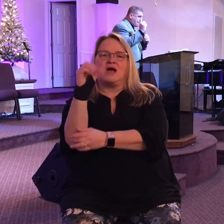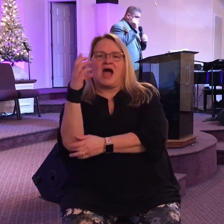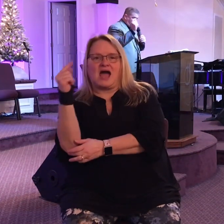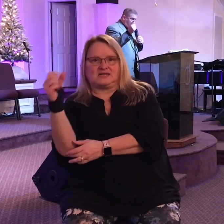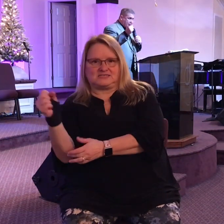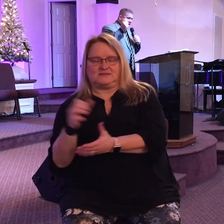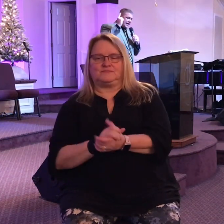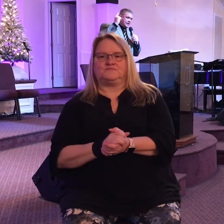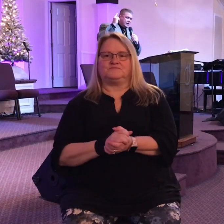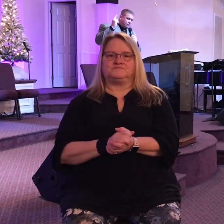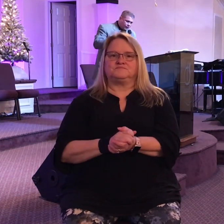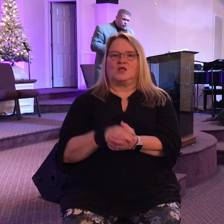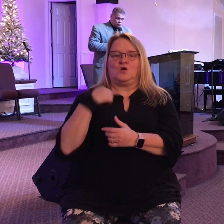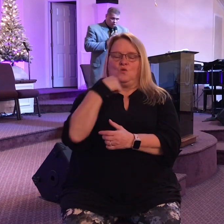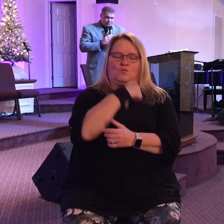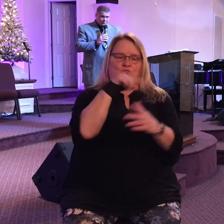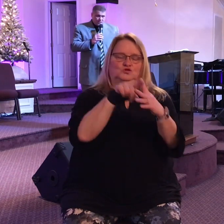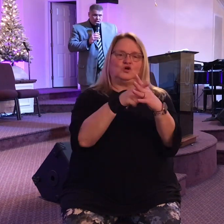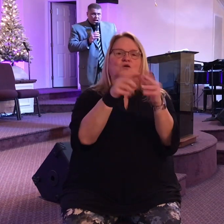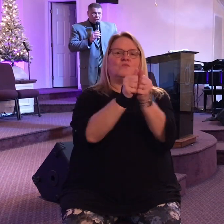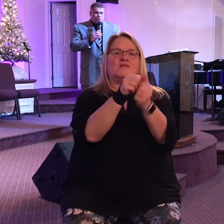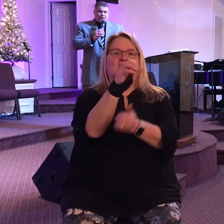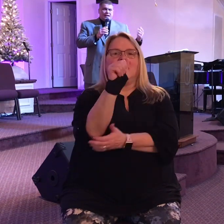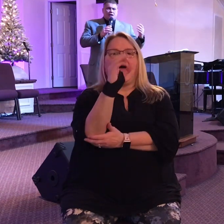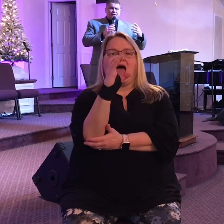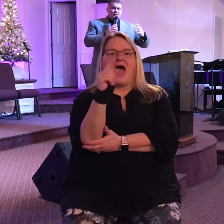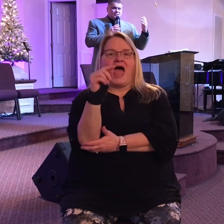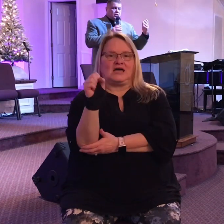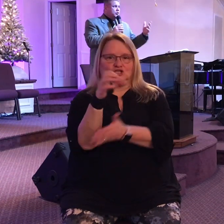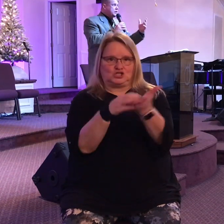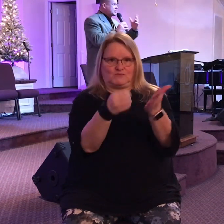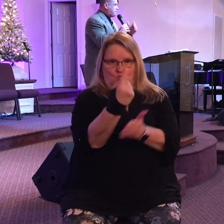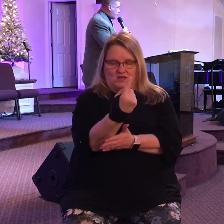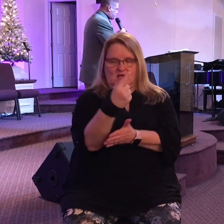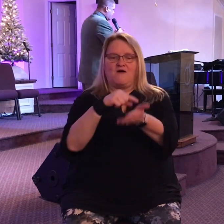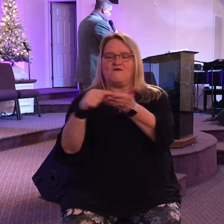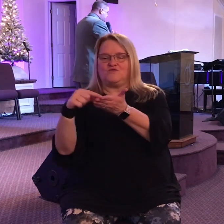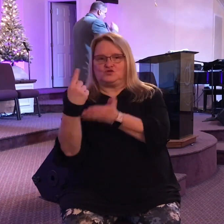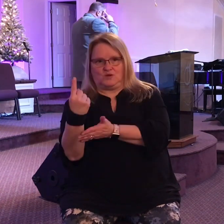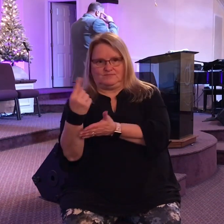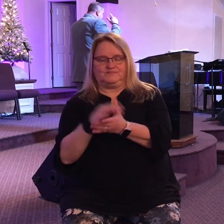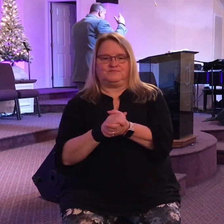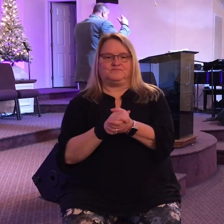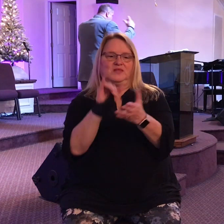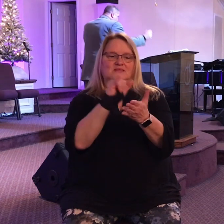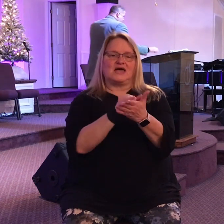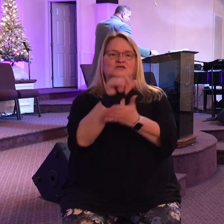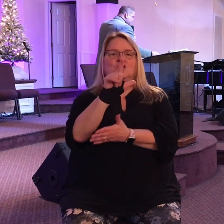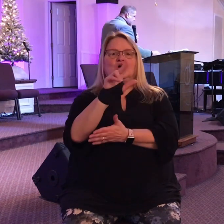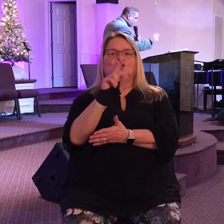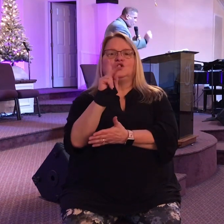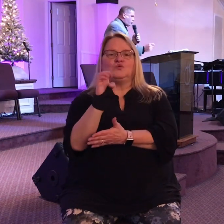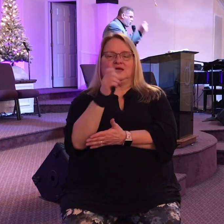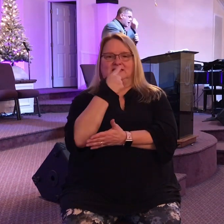Acts chapter 1 and verse 1. And you'll find out that this is Luke exposing himself as the